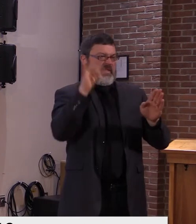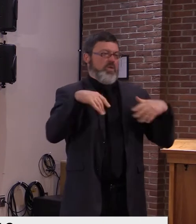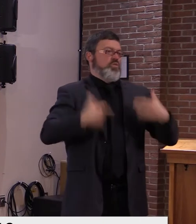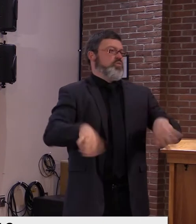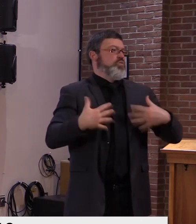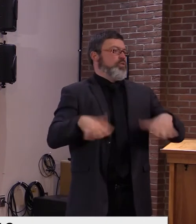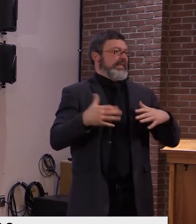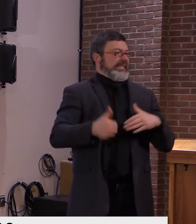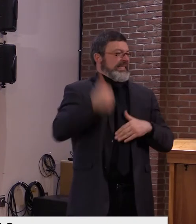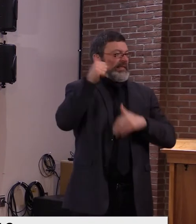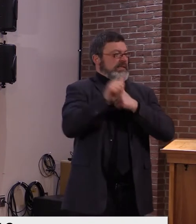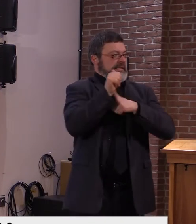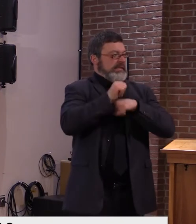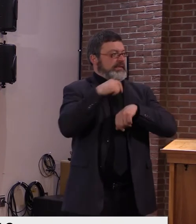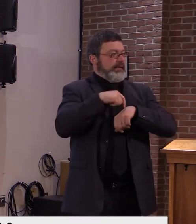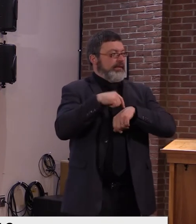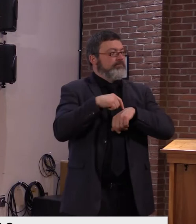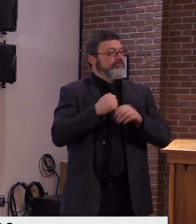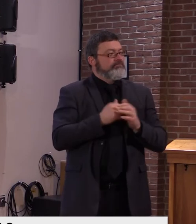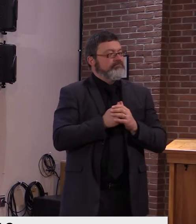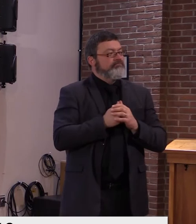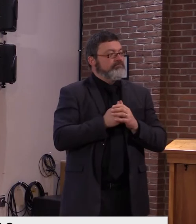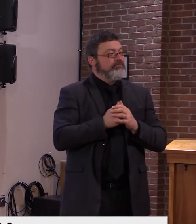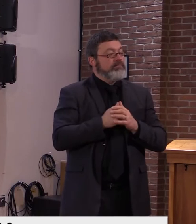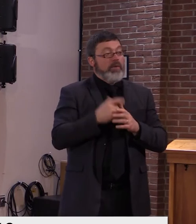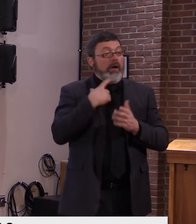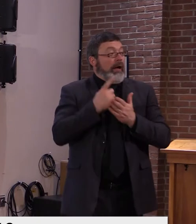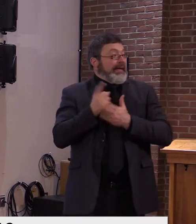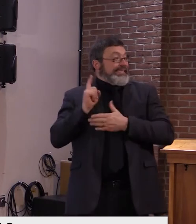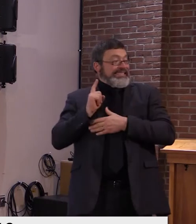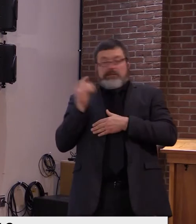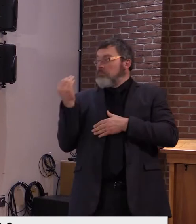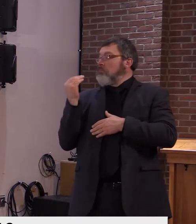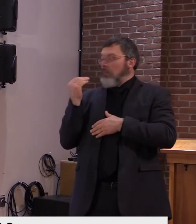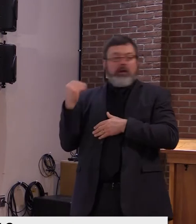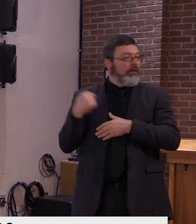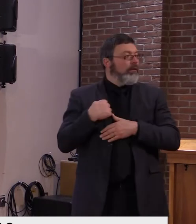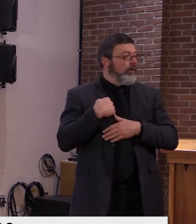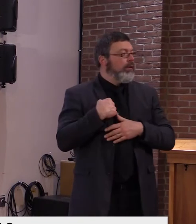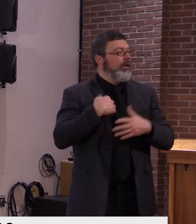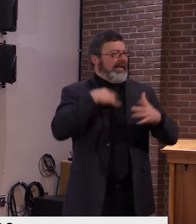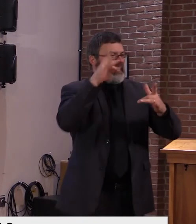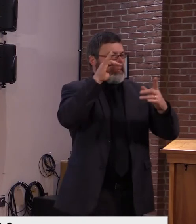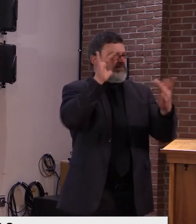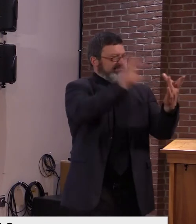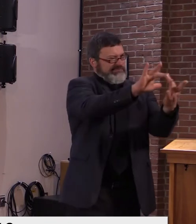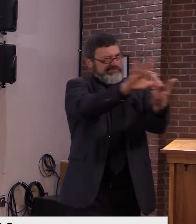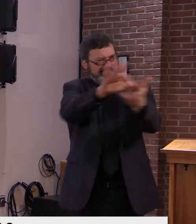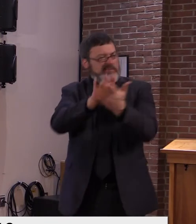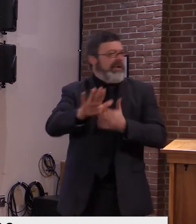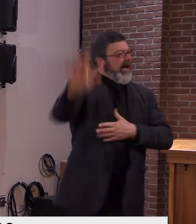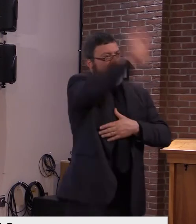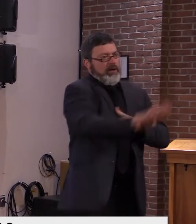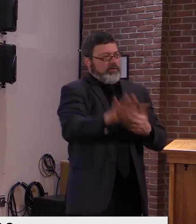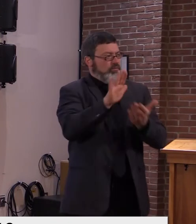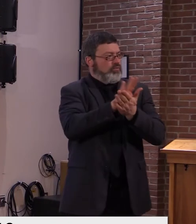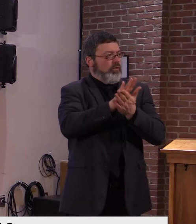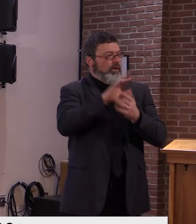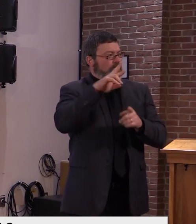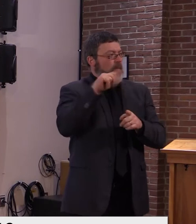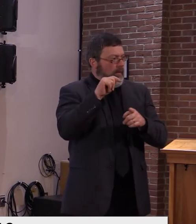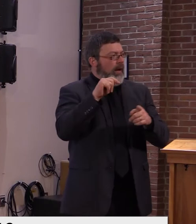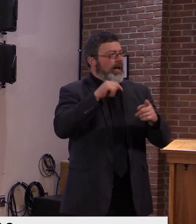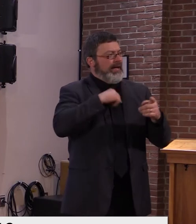how to implement the recent addendum to the governor's emergency order that prohibits multi-household social gatherings associated with holidays.